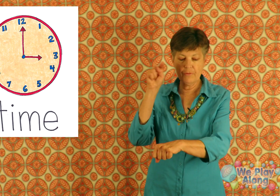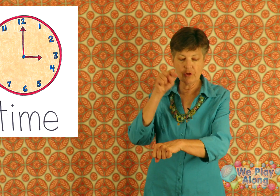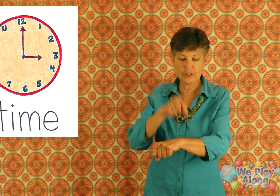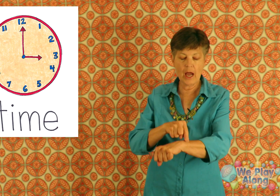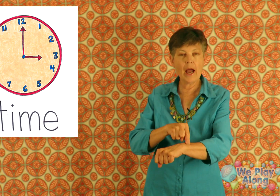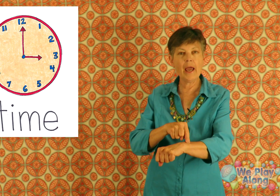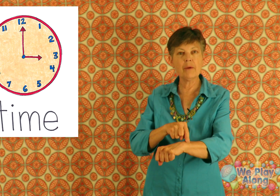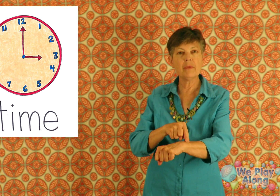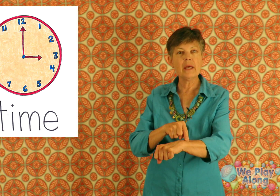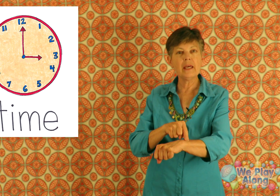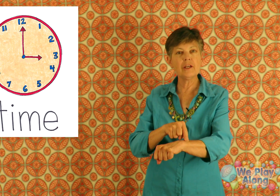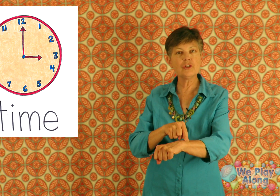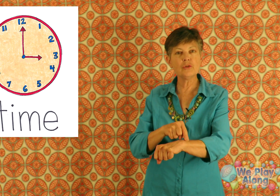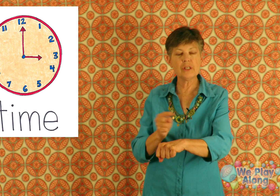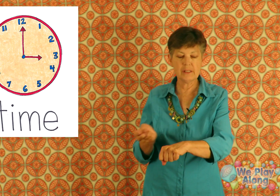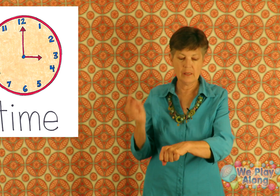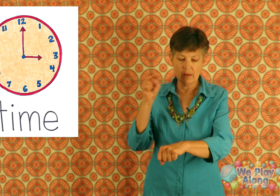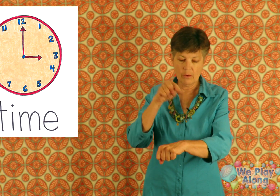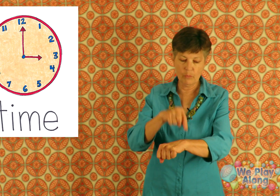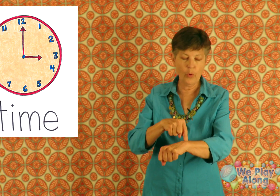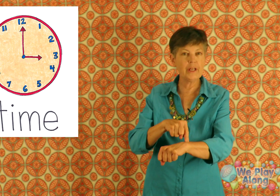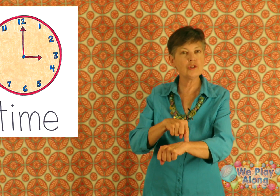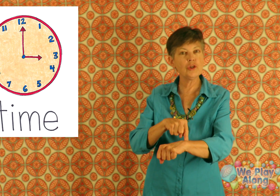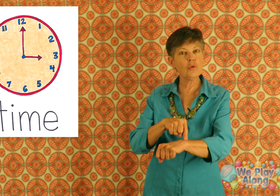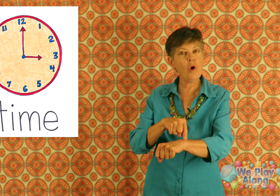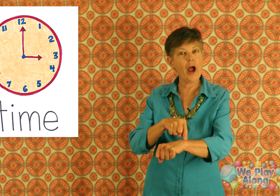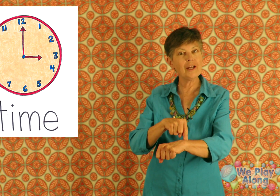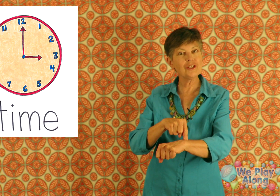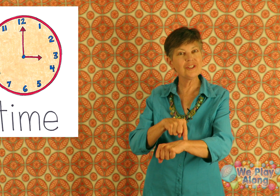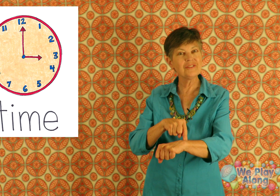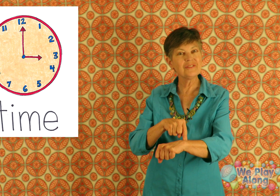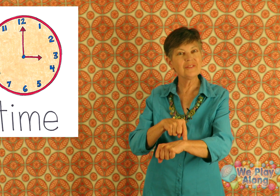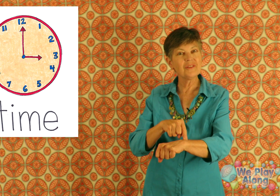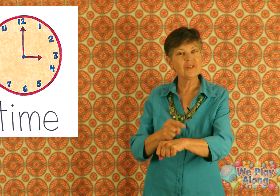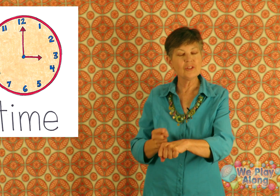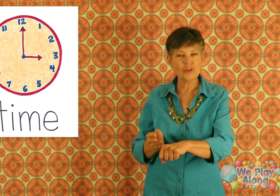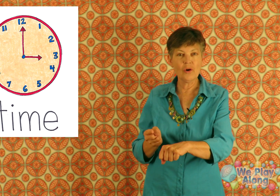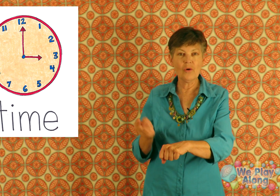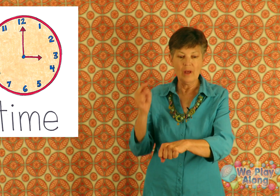for time is you just point to your watch. So,